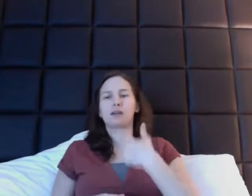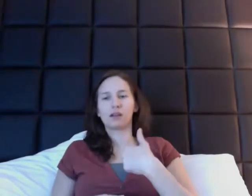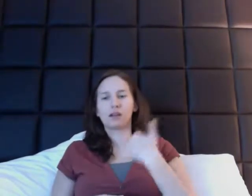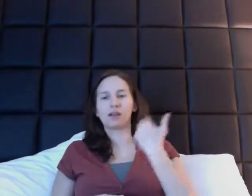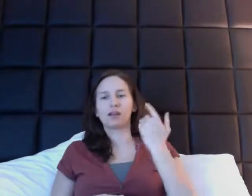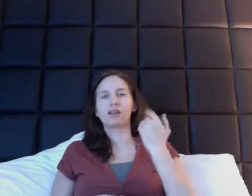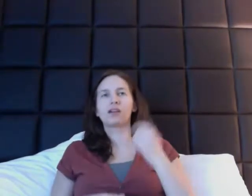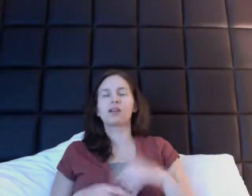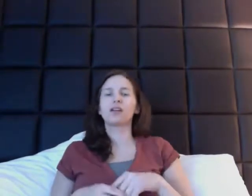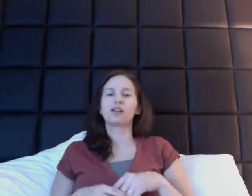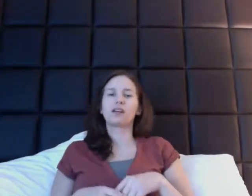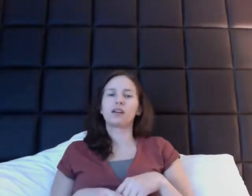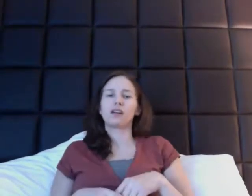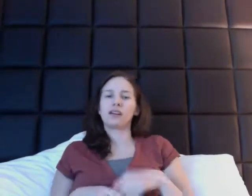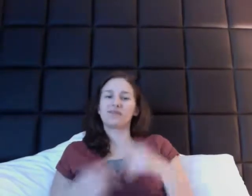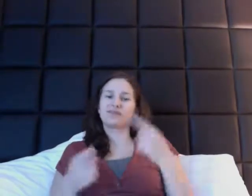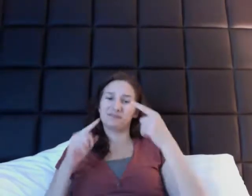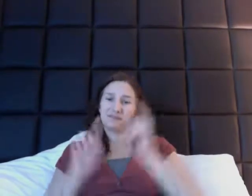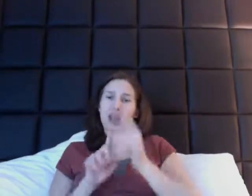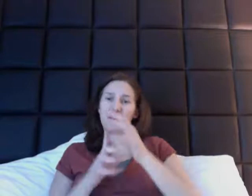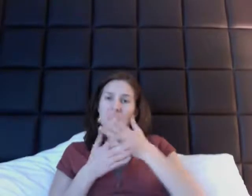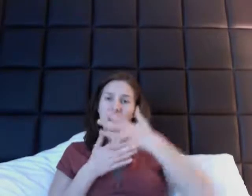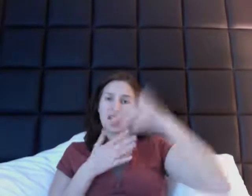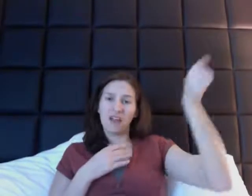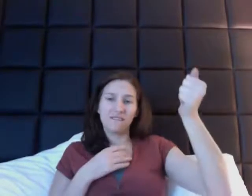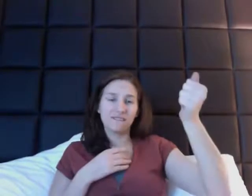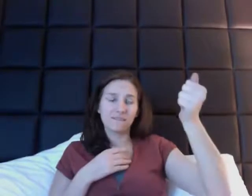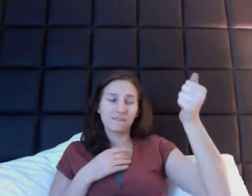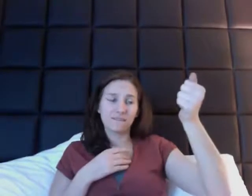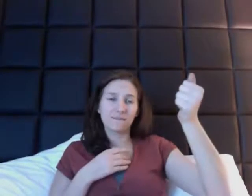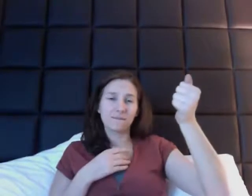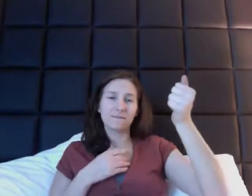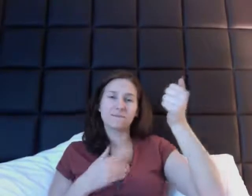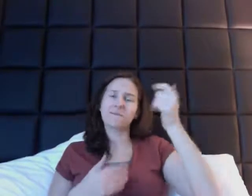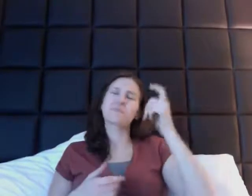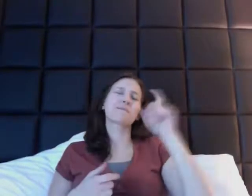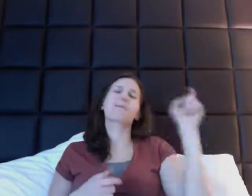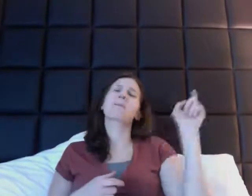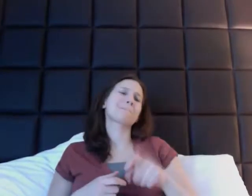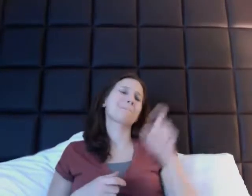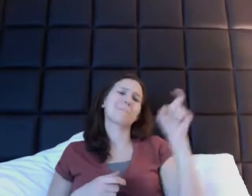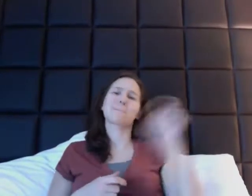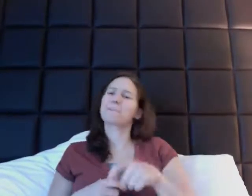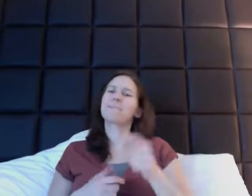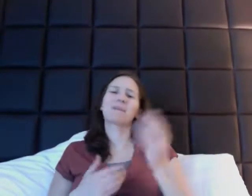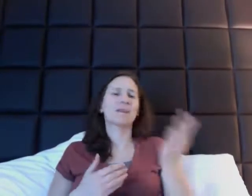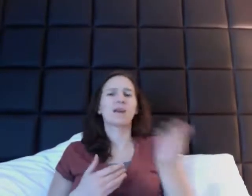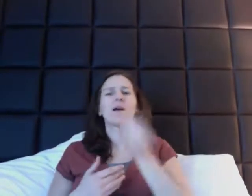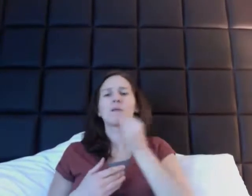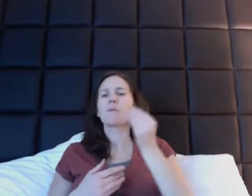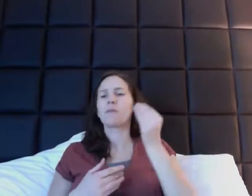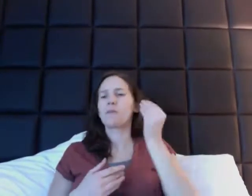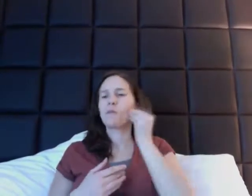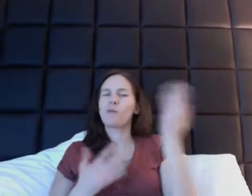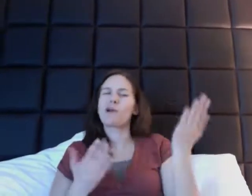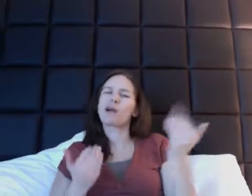If you're gone, maybe you need to come home. Come